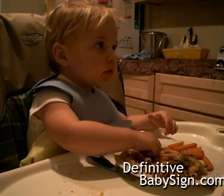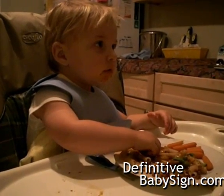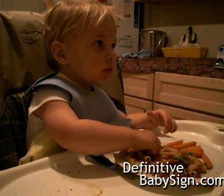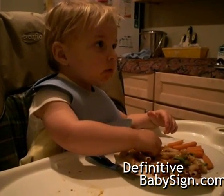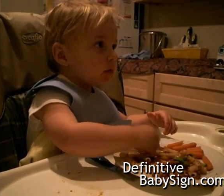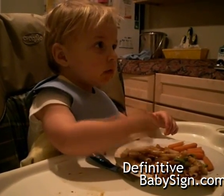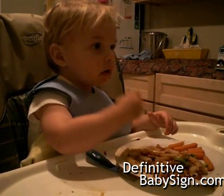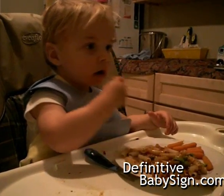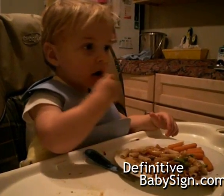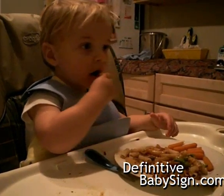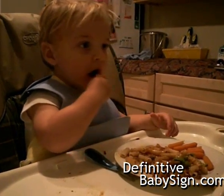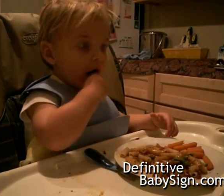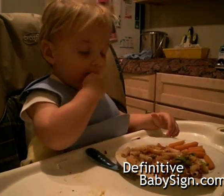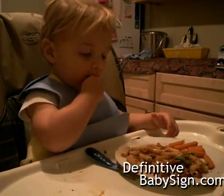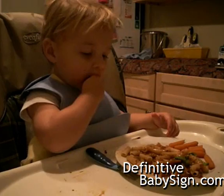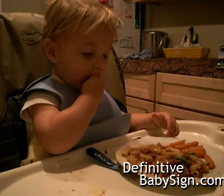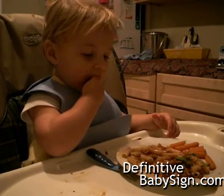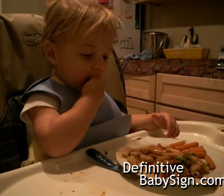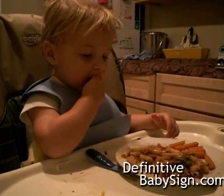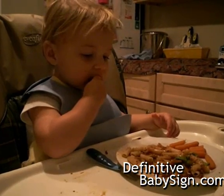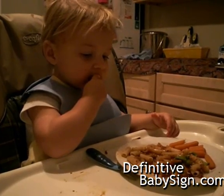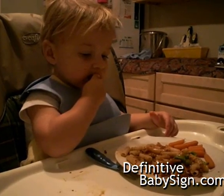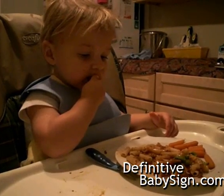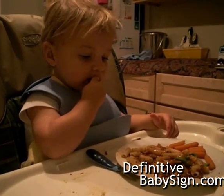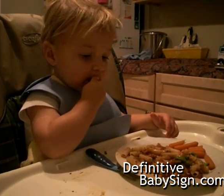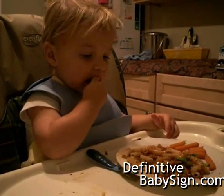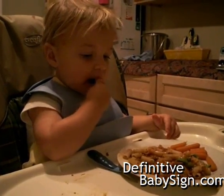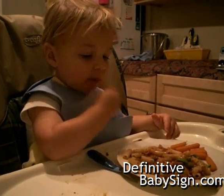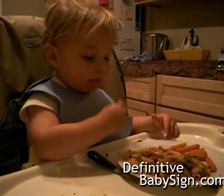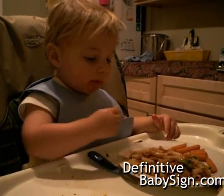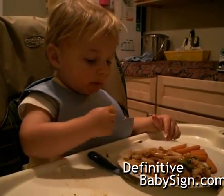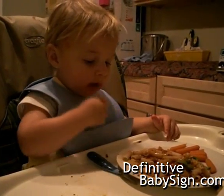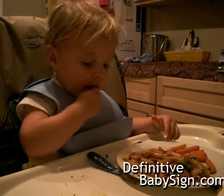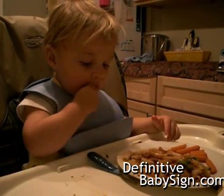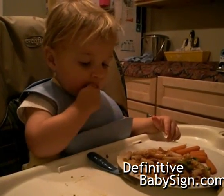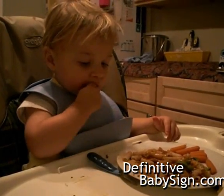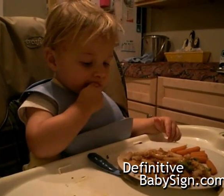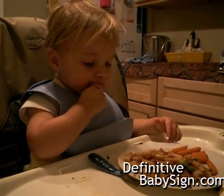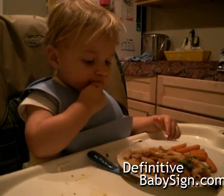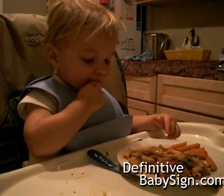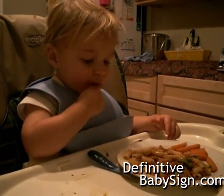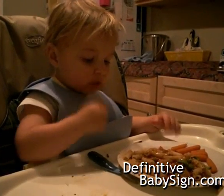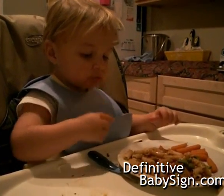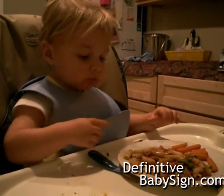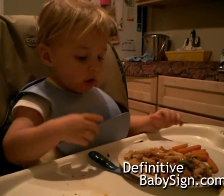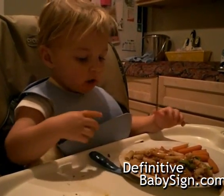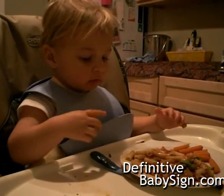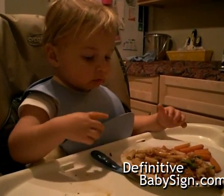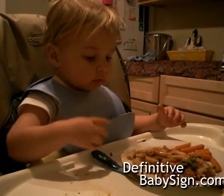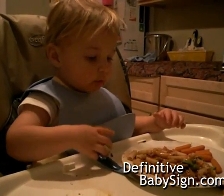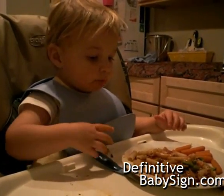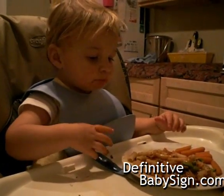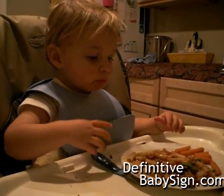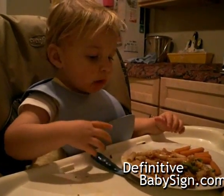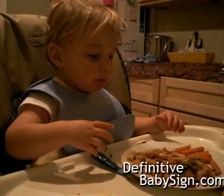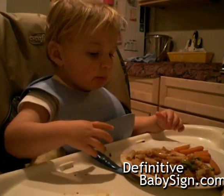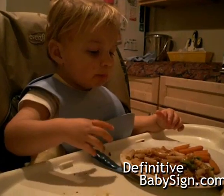Parmesan? Can you say it? Yeah, show me the sign again. Show